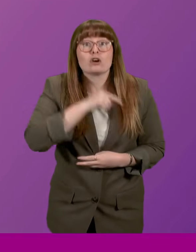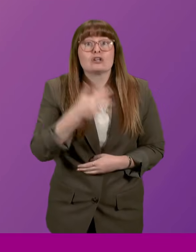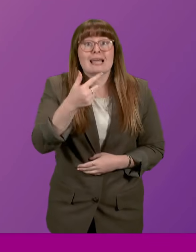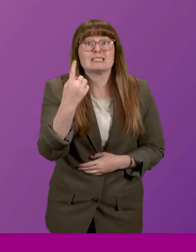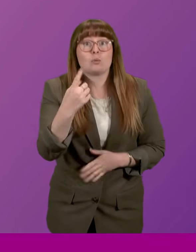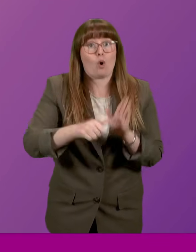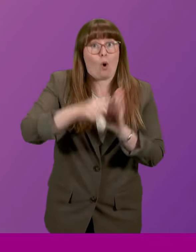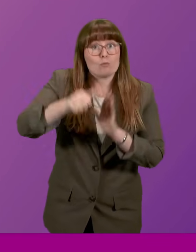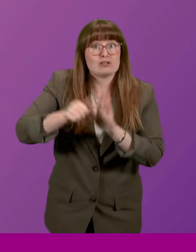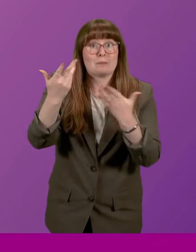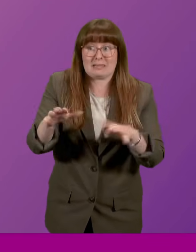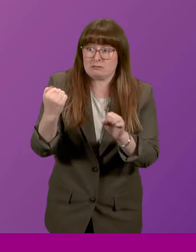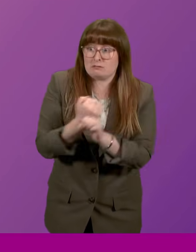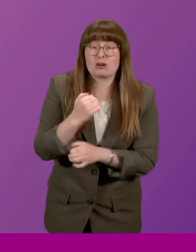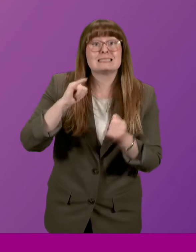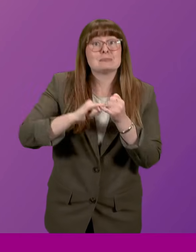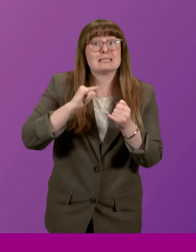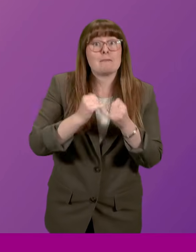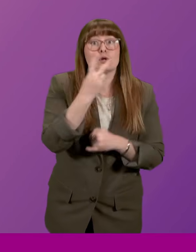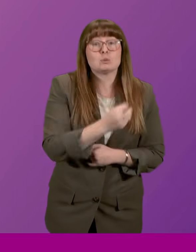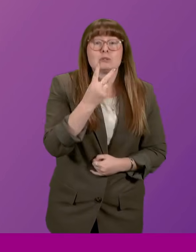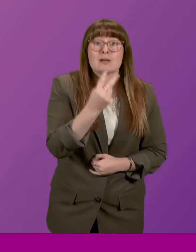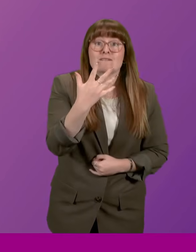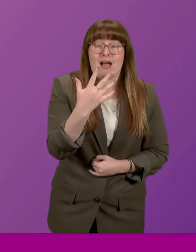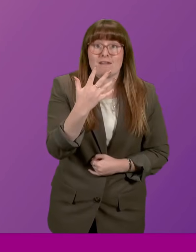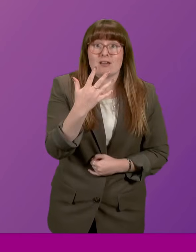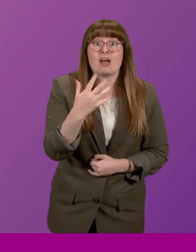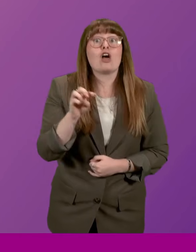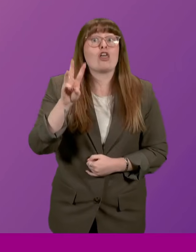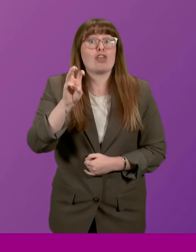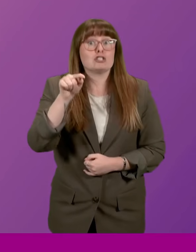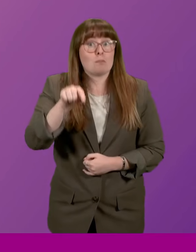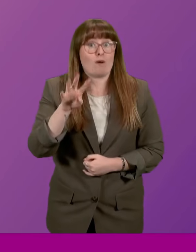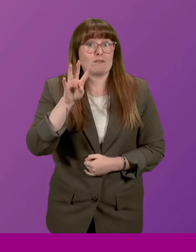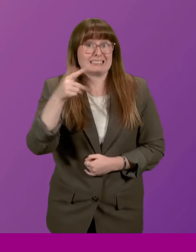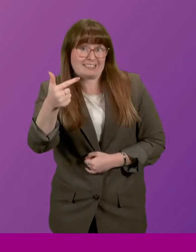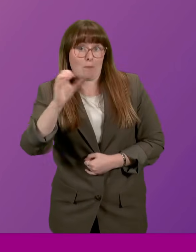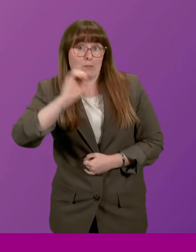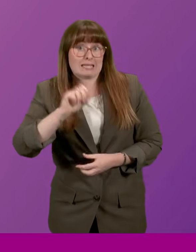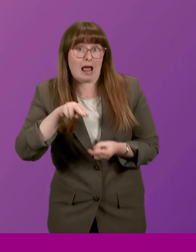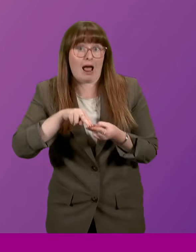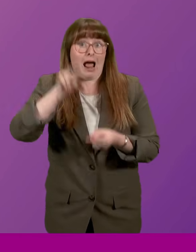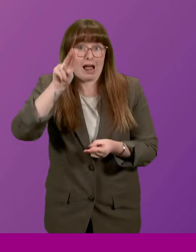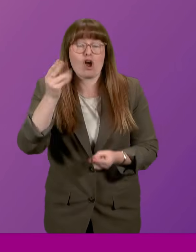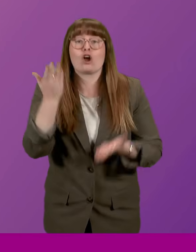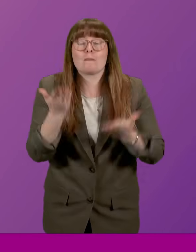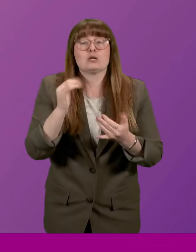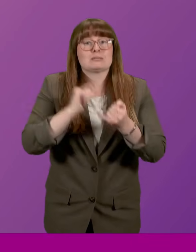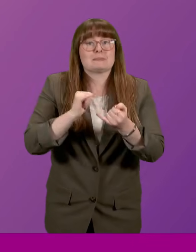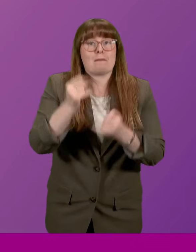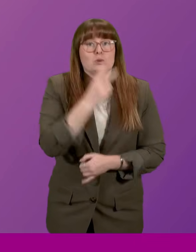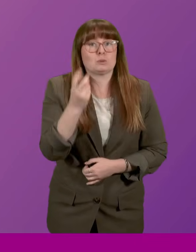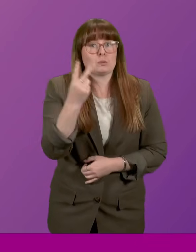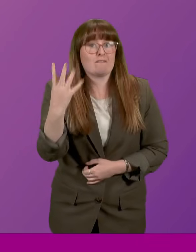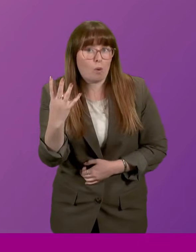23,181 operations performed in September 2025, 13.7% higher than in September